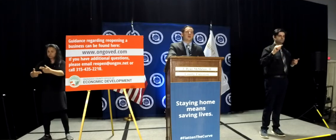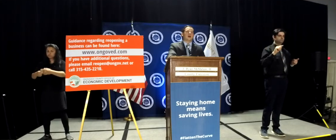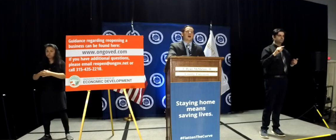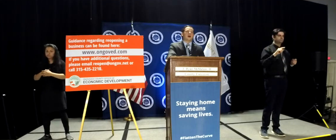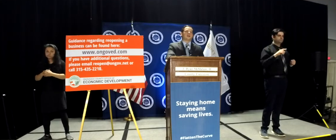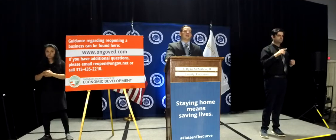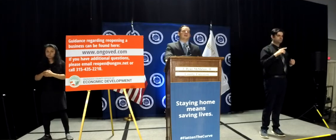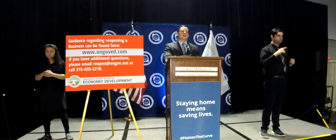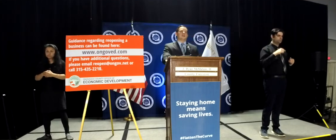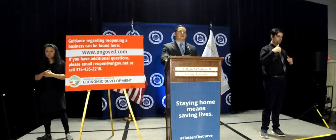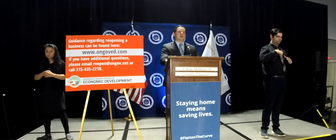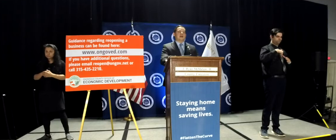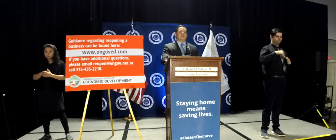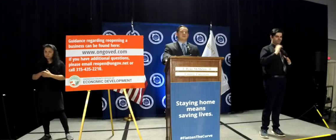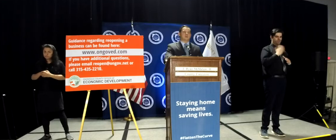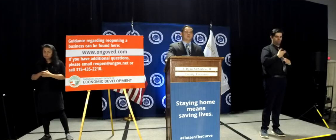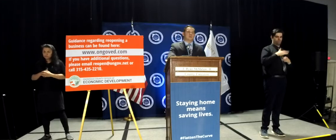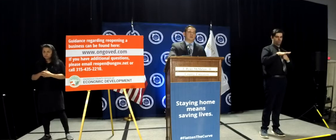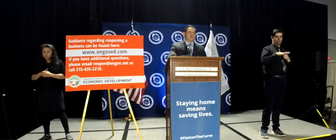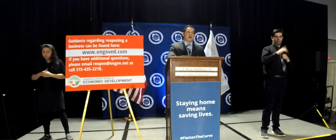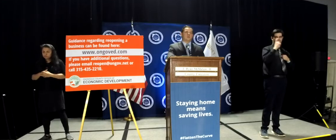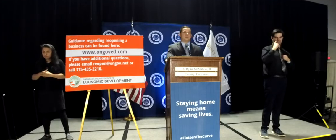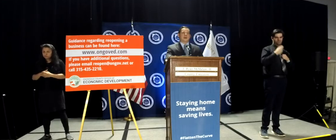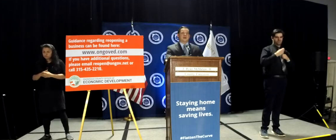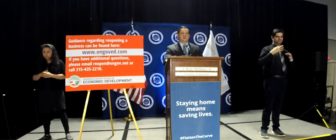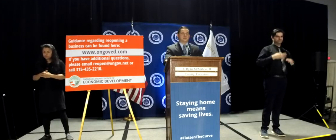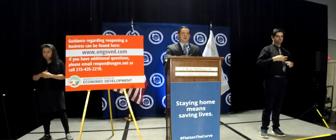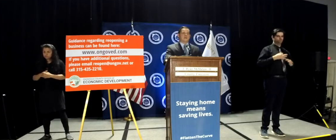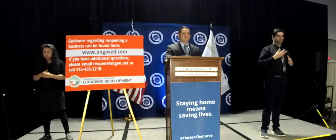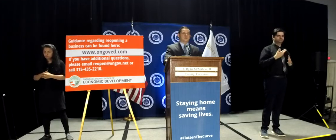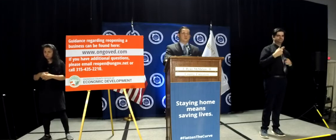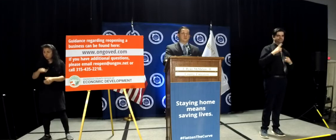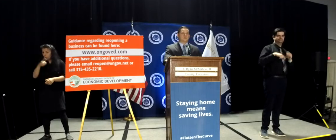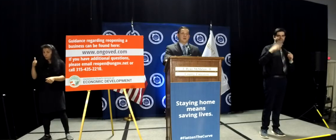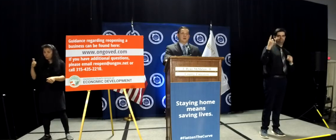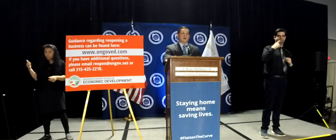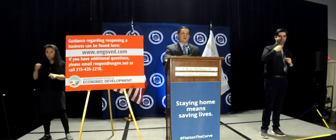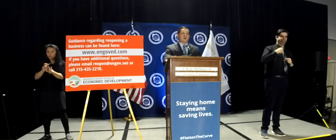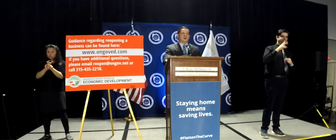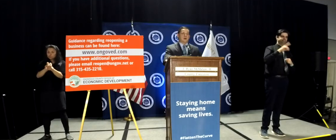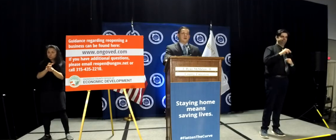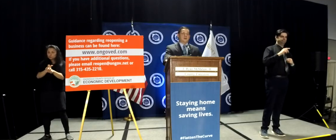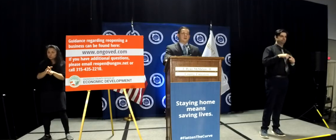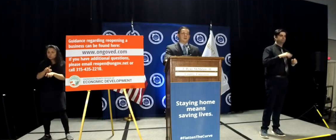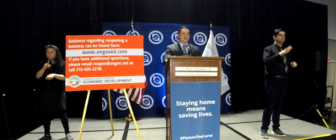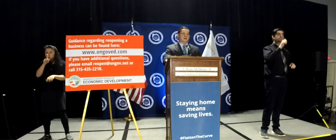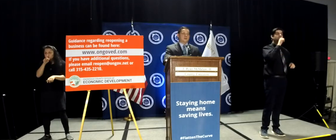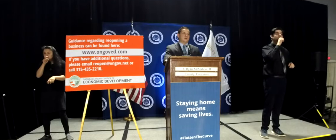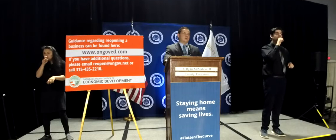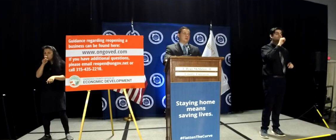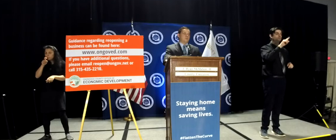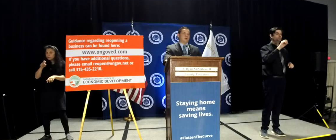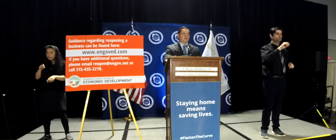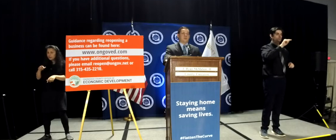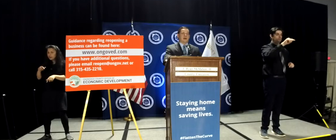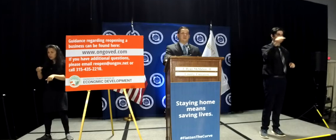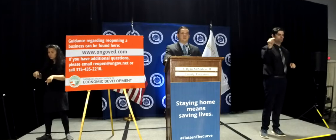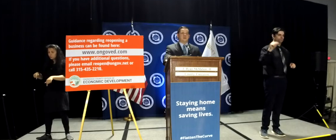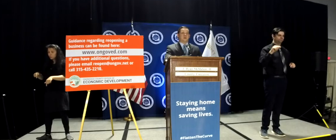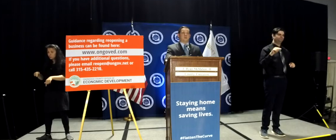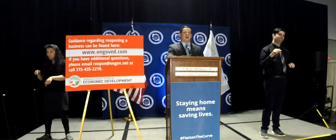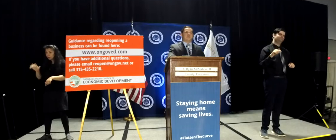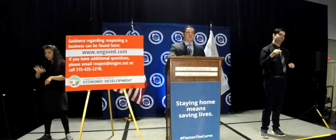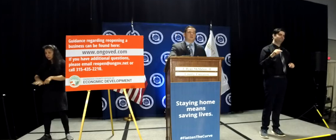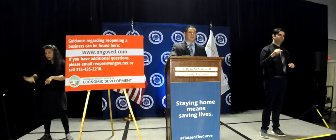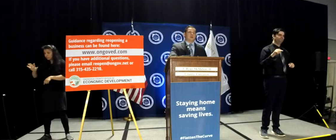So the private zoos, I read that as that the private zoos that are either a public,